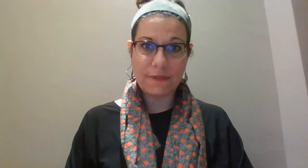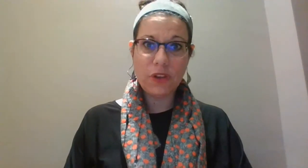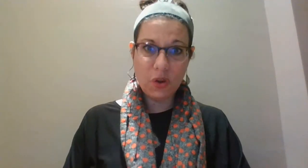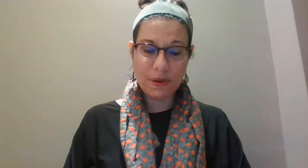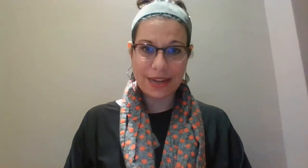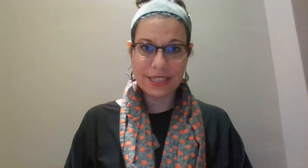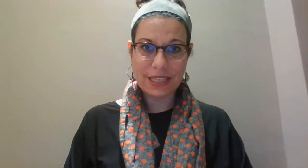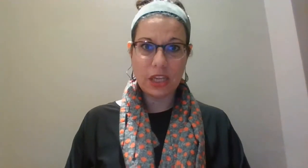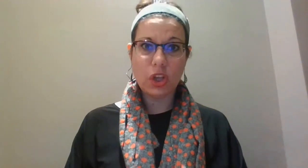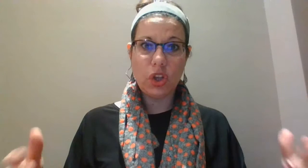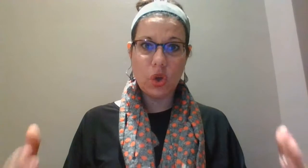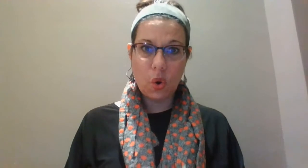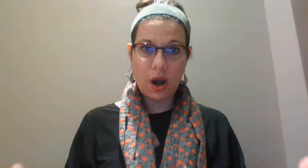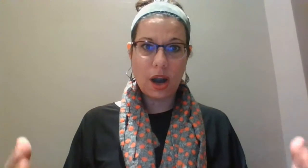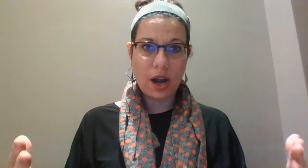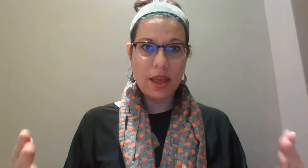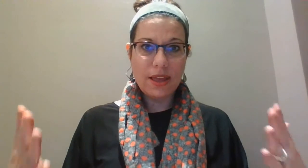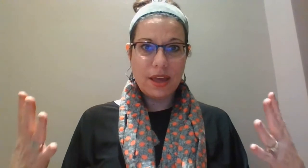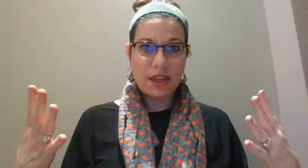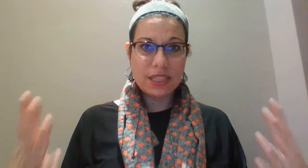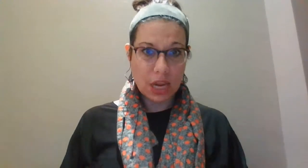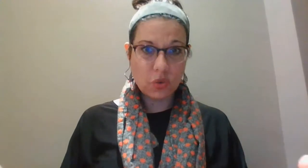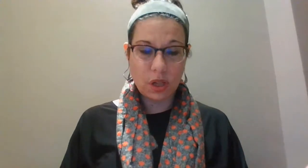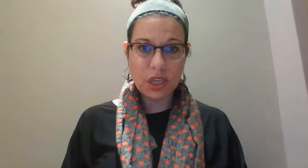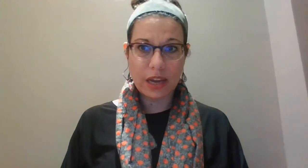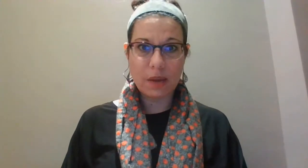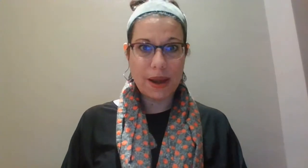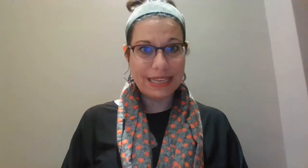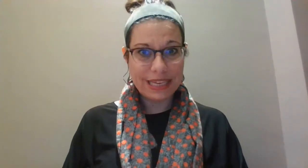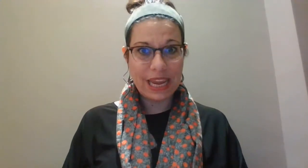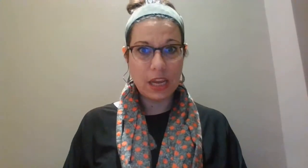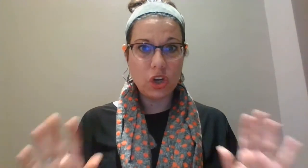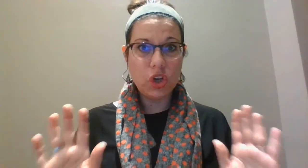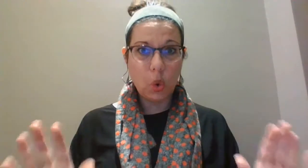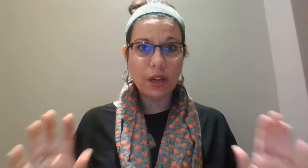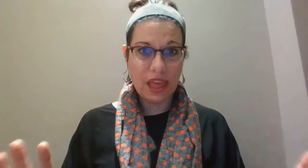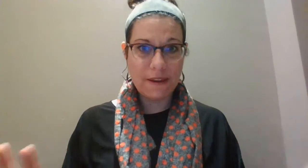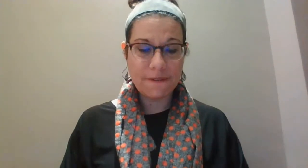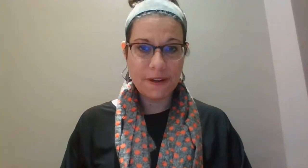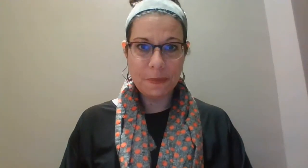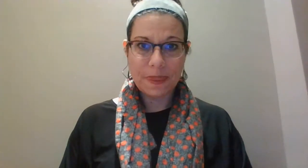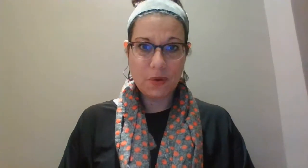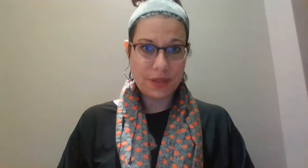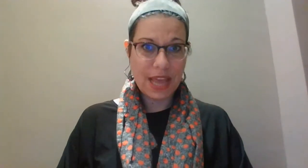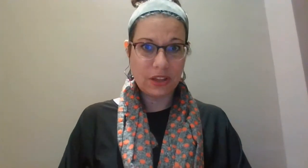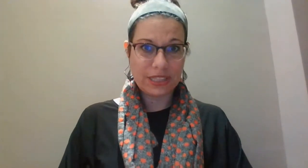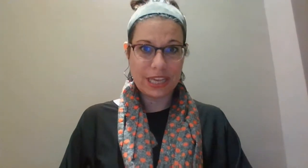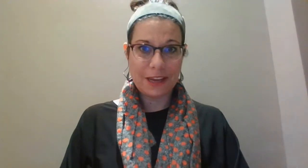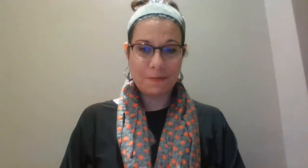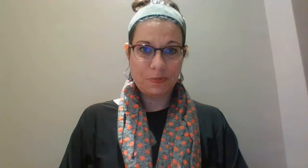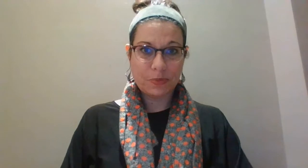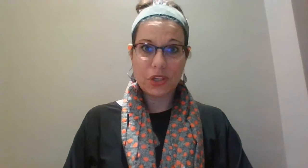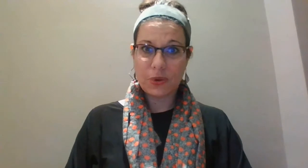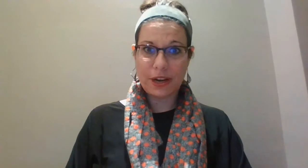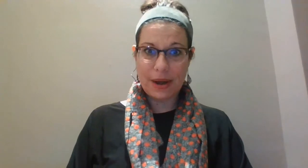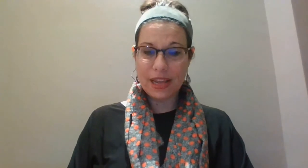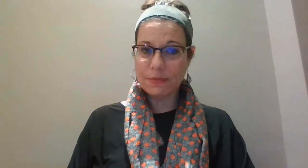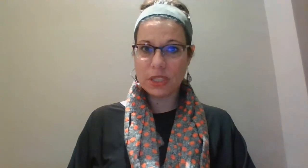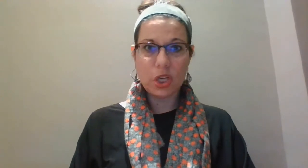you practicing your schedule, talking about a day in your life and what that looks like. So are you ready? I'm just going to